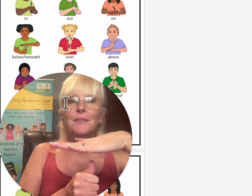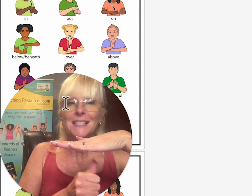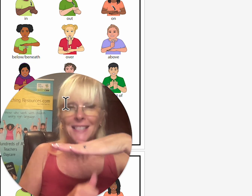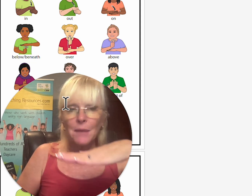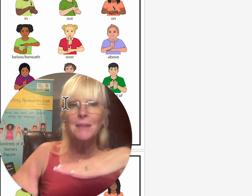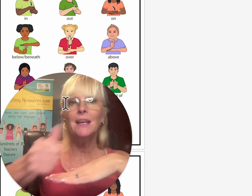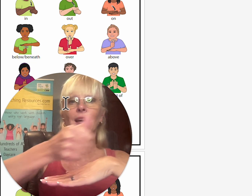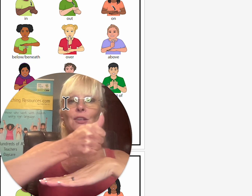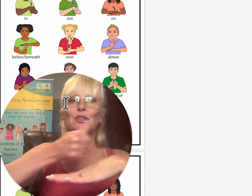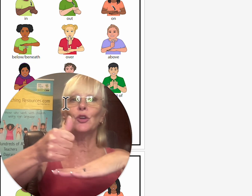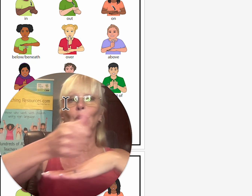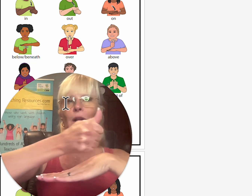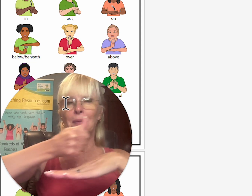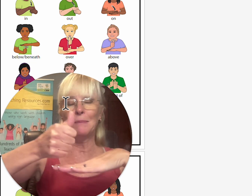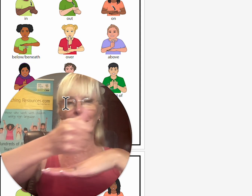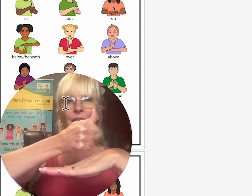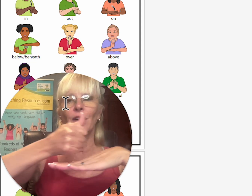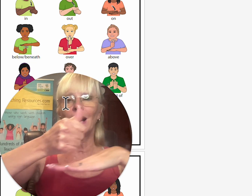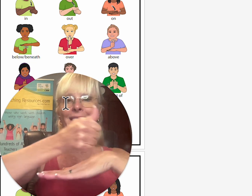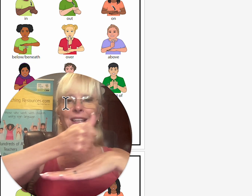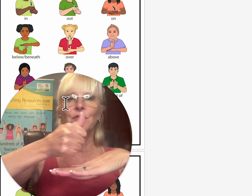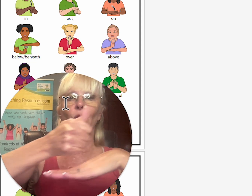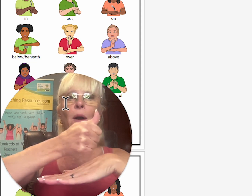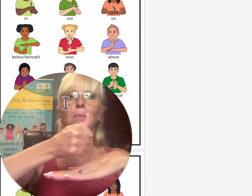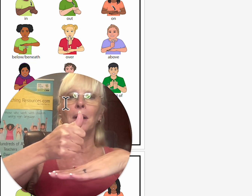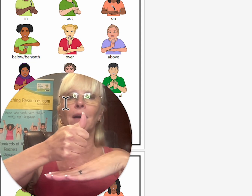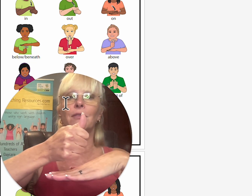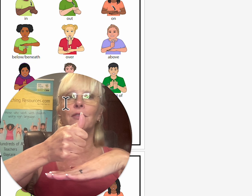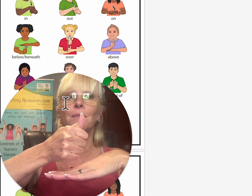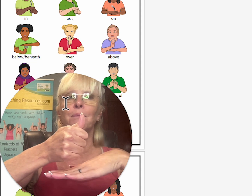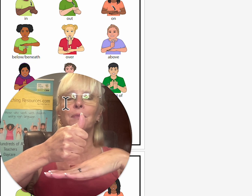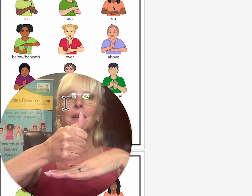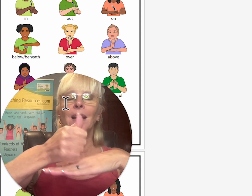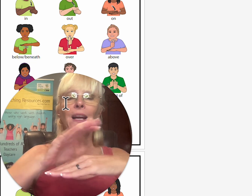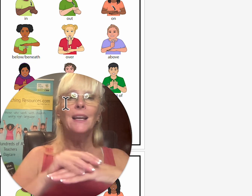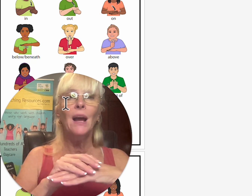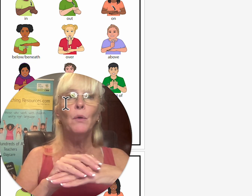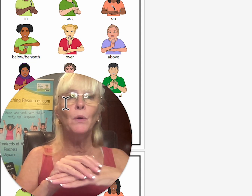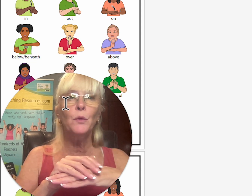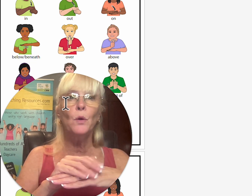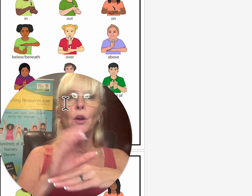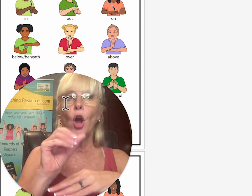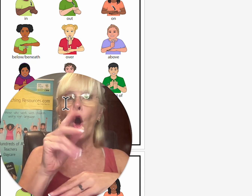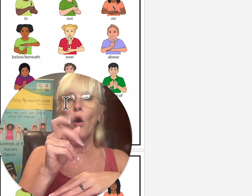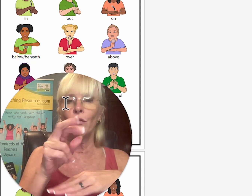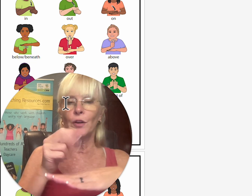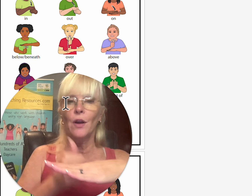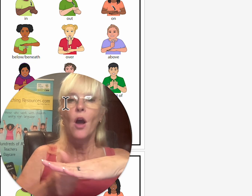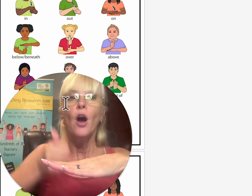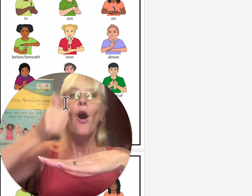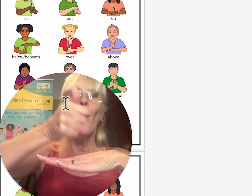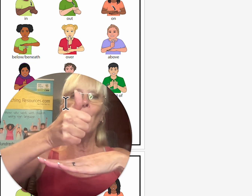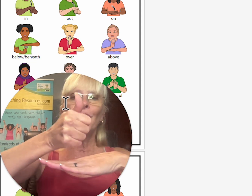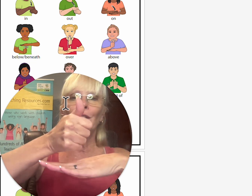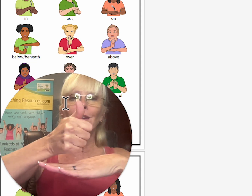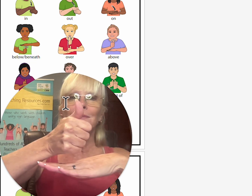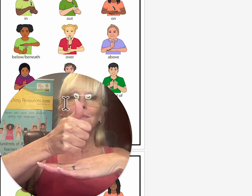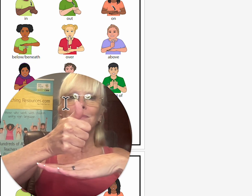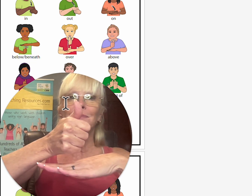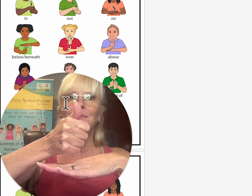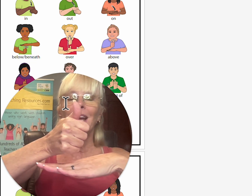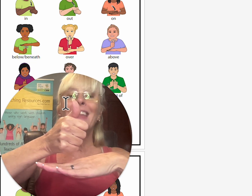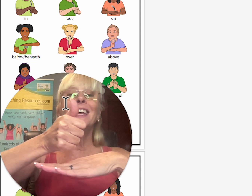if we did above, same thing, circle up here, and that's for above. Okay, now we want the word over.